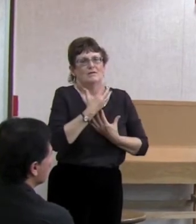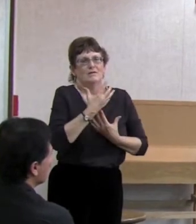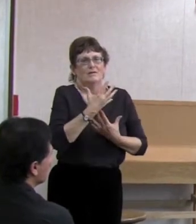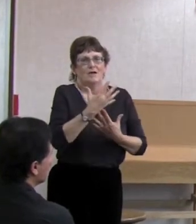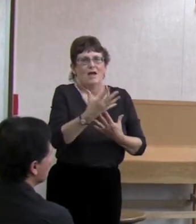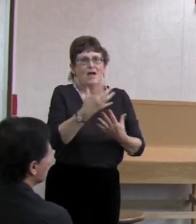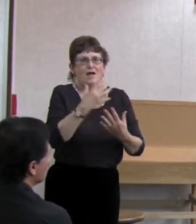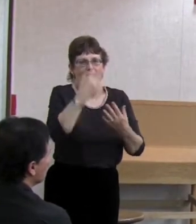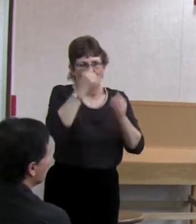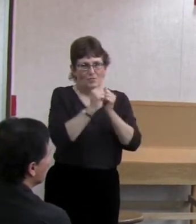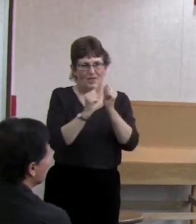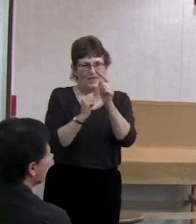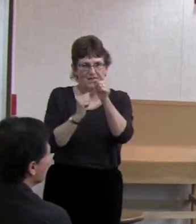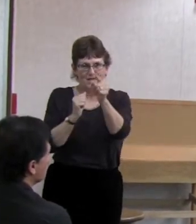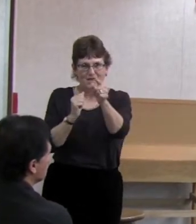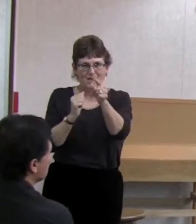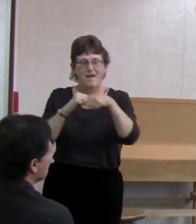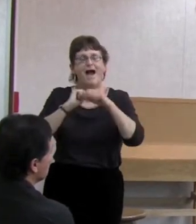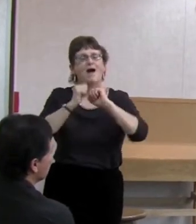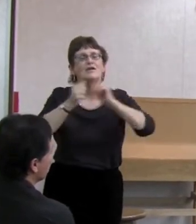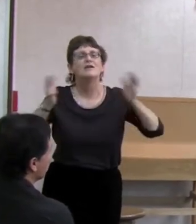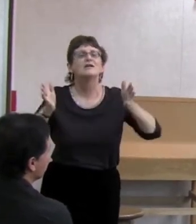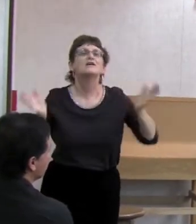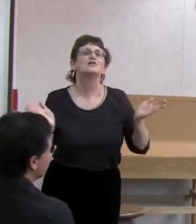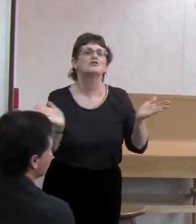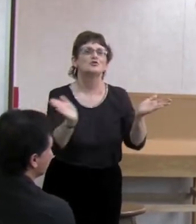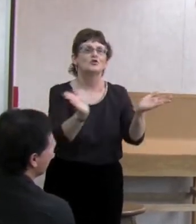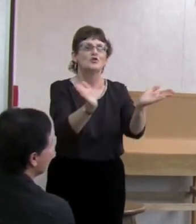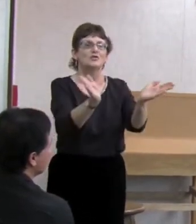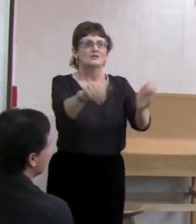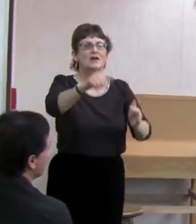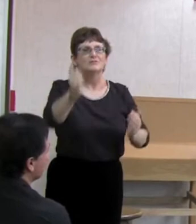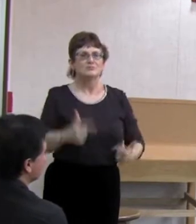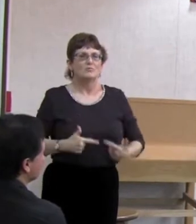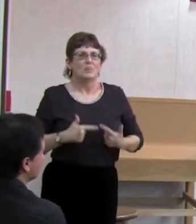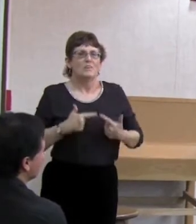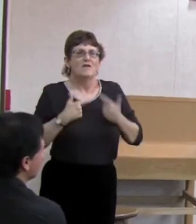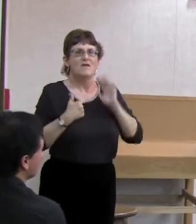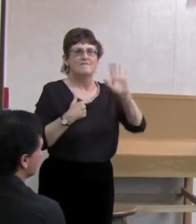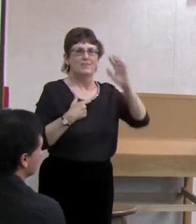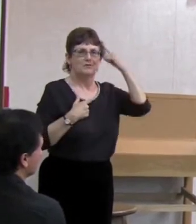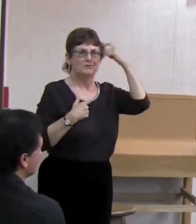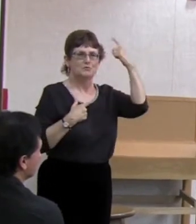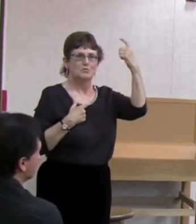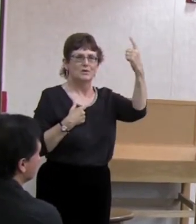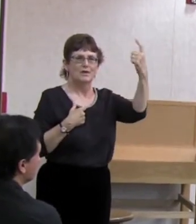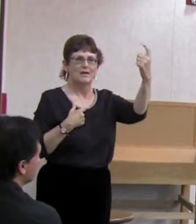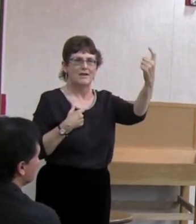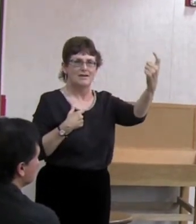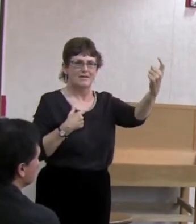with you in mind, how you encourage others to live their dream. And